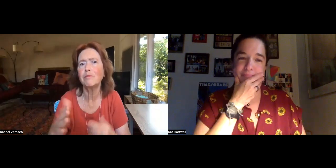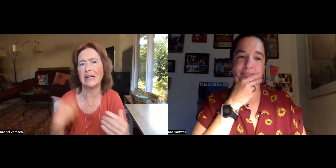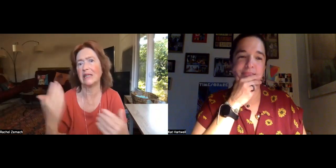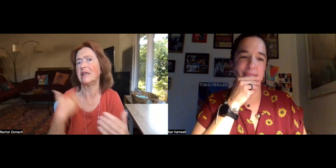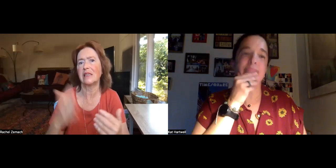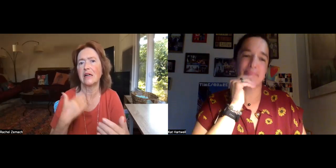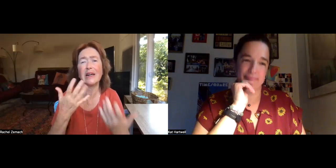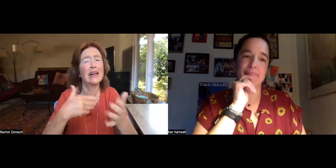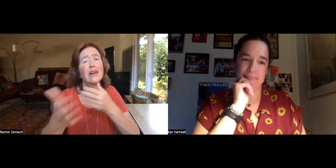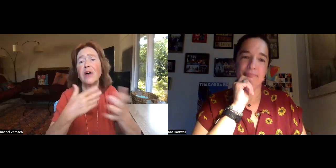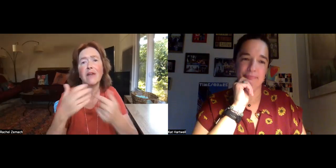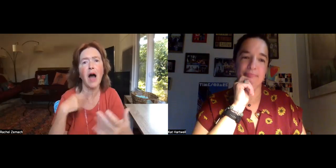be easy, even if I